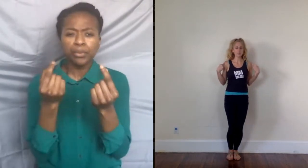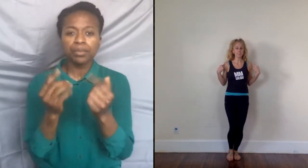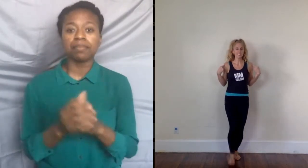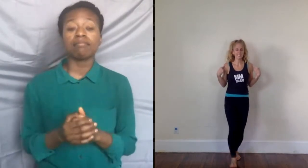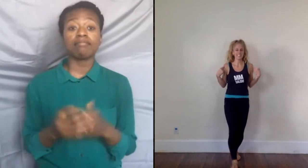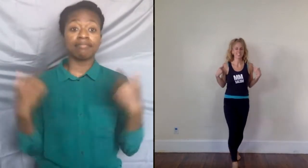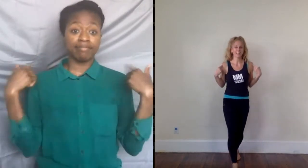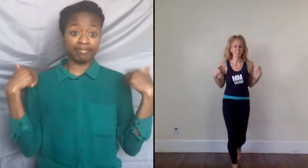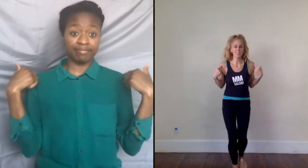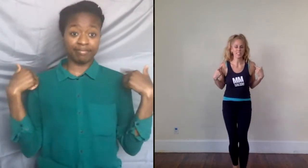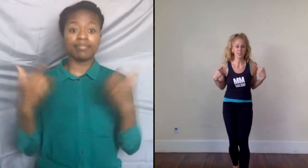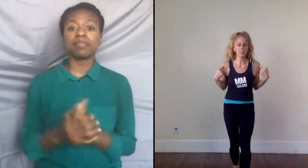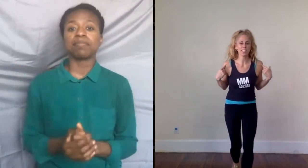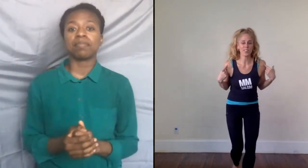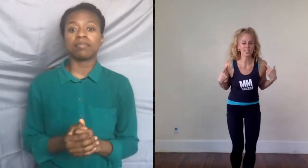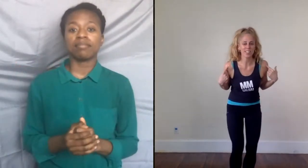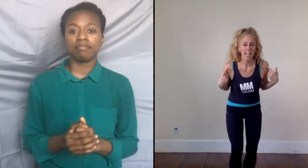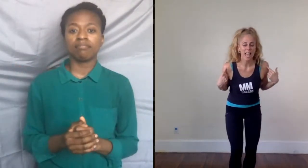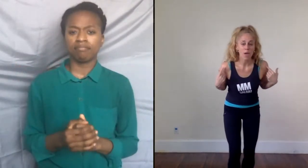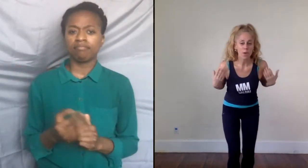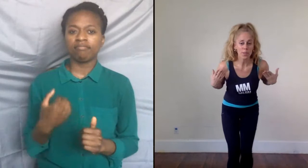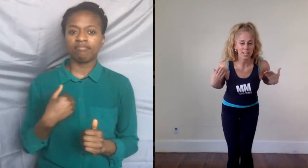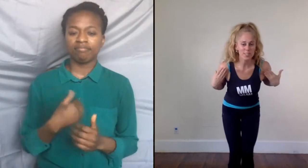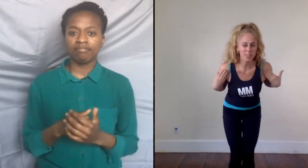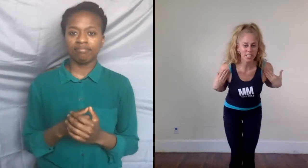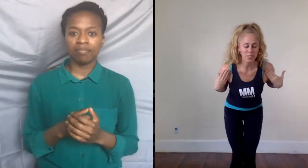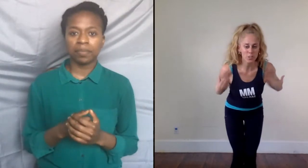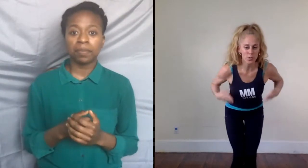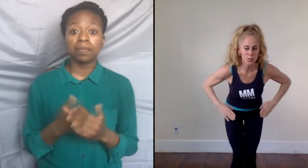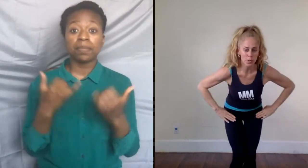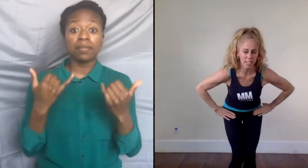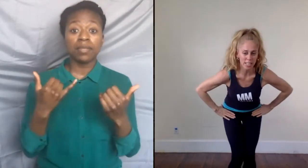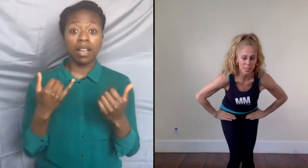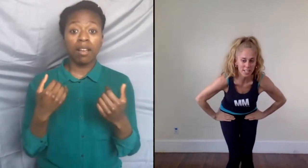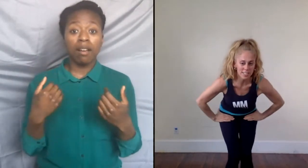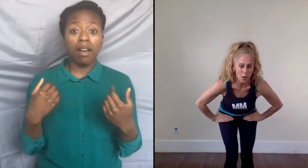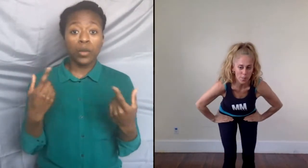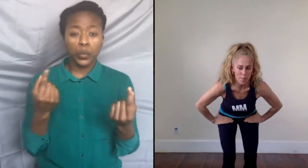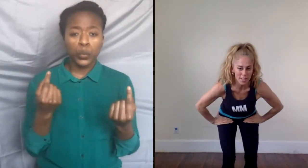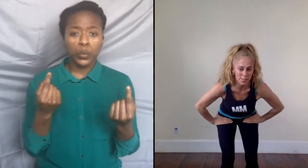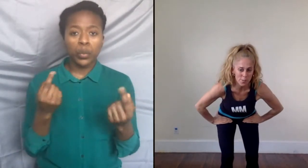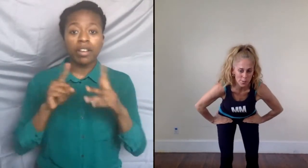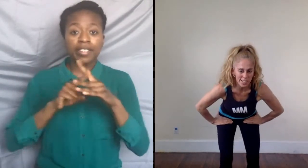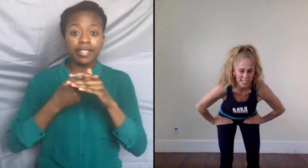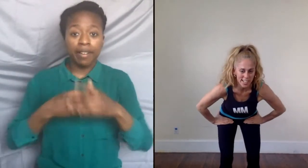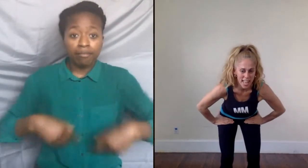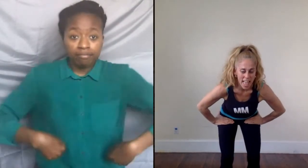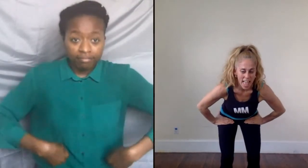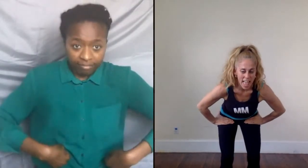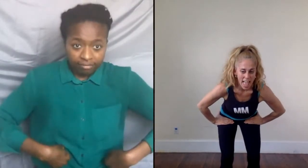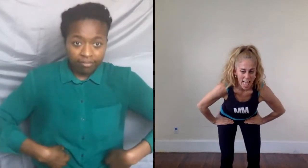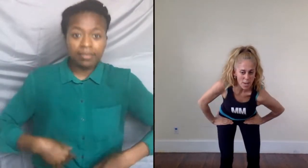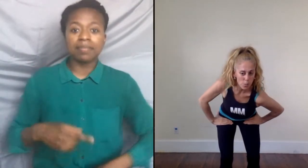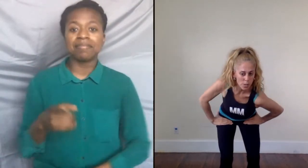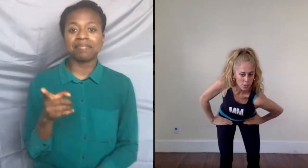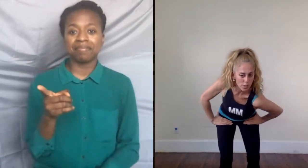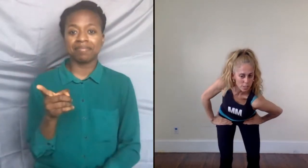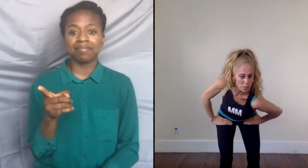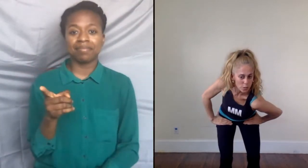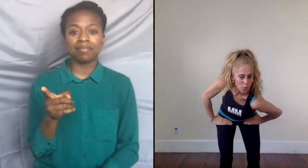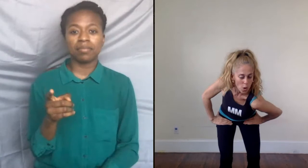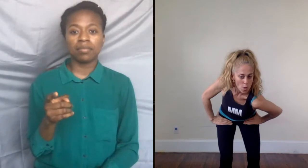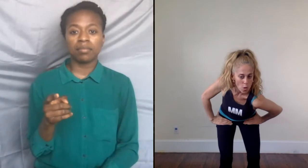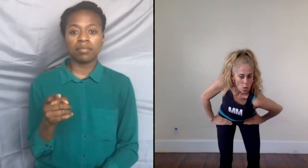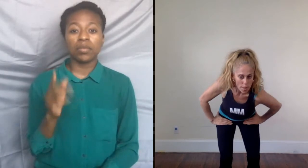with the shoulders. I'm going to come a little bit closer. And what we're going to do to get the shoulders working is we're going to start by bending forward. And we're